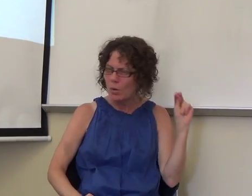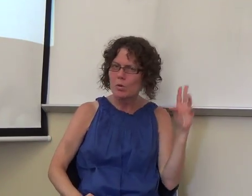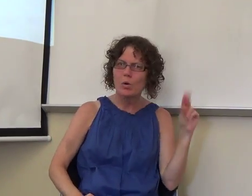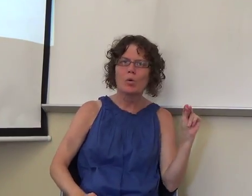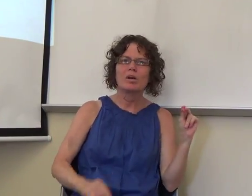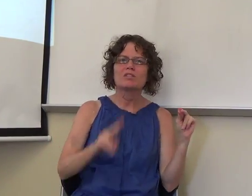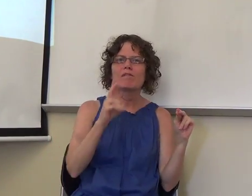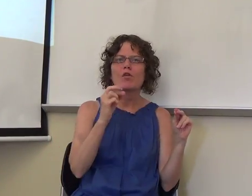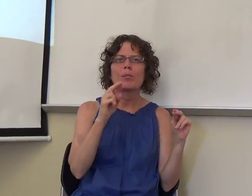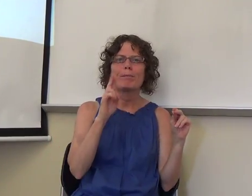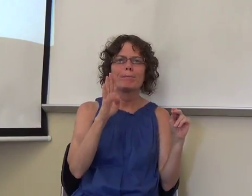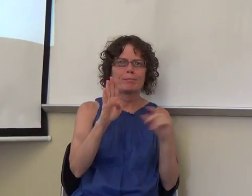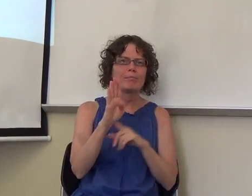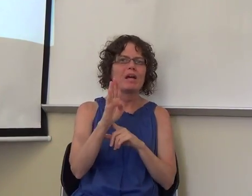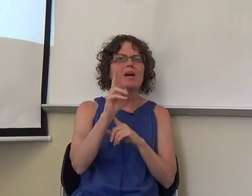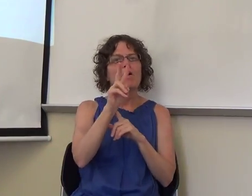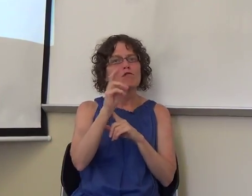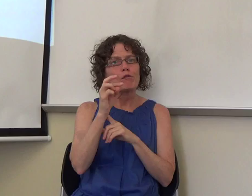verb and ownership is a noun.